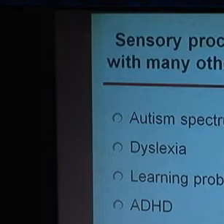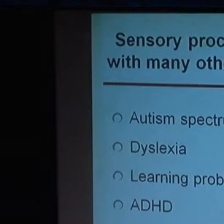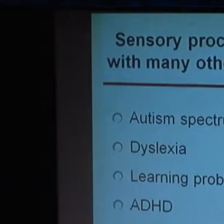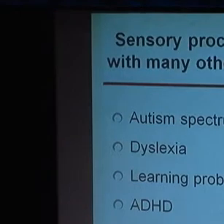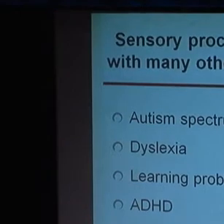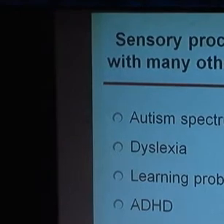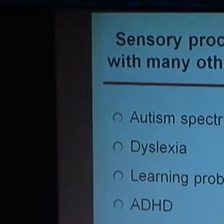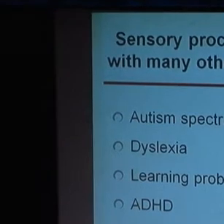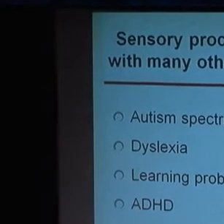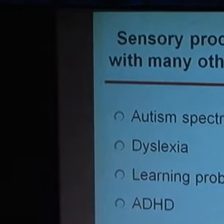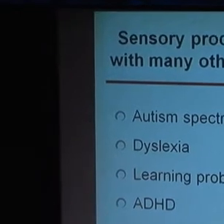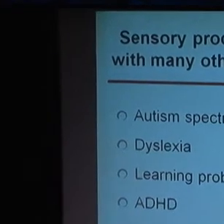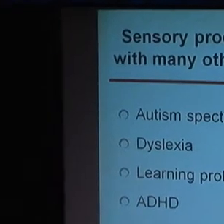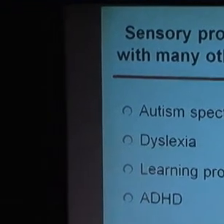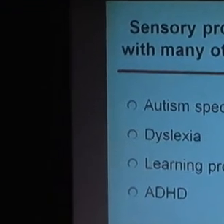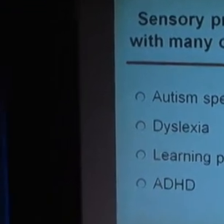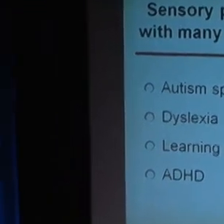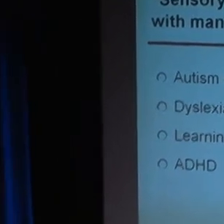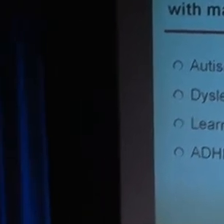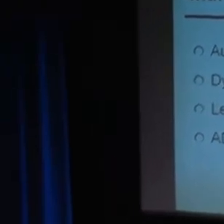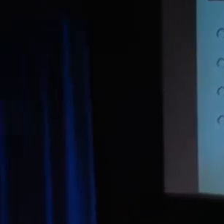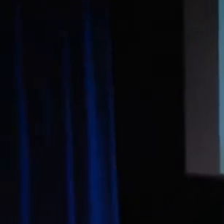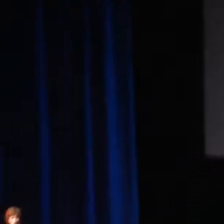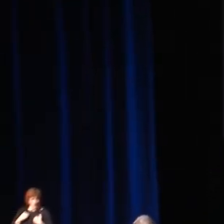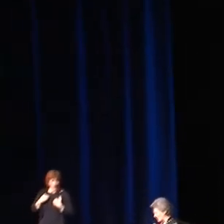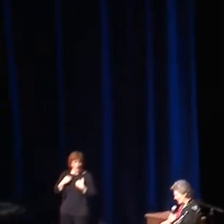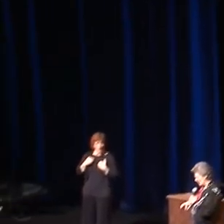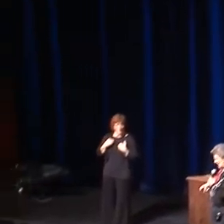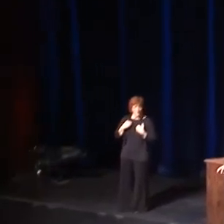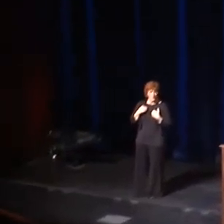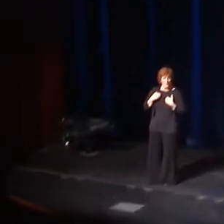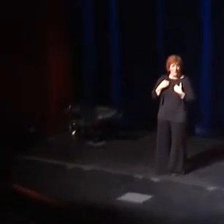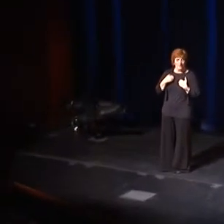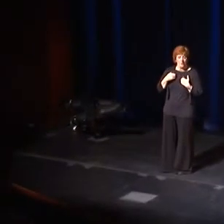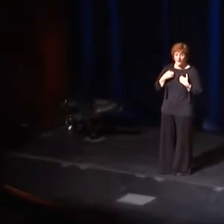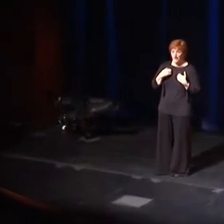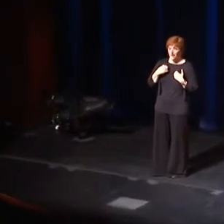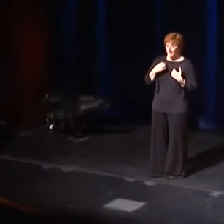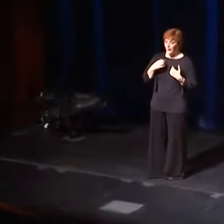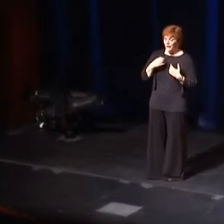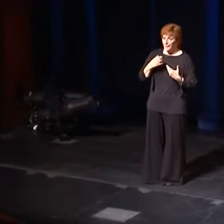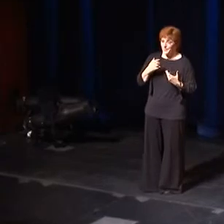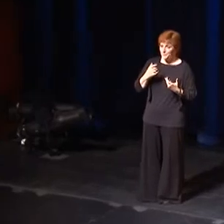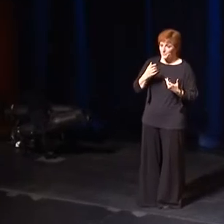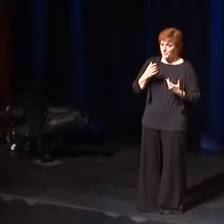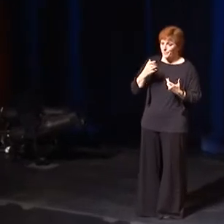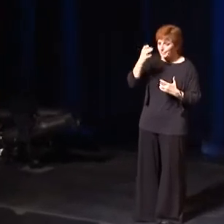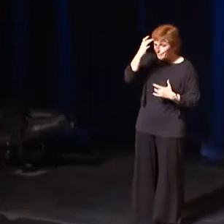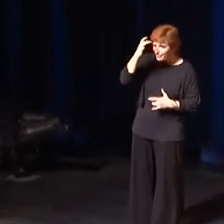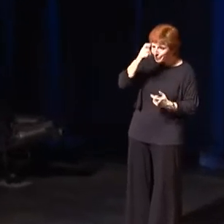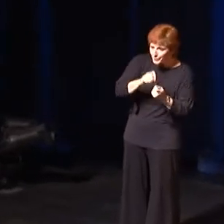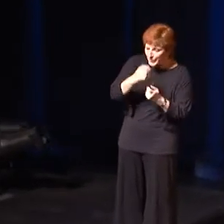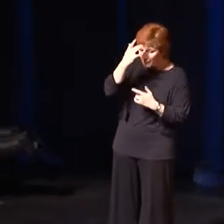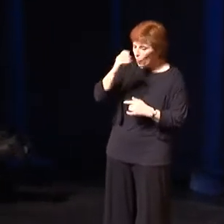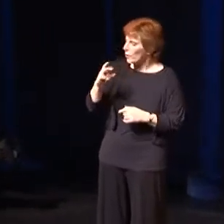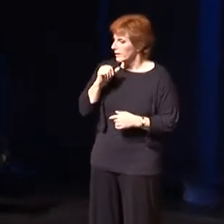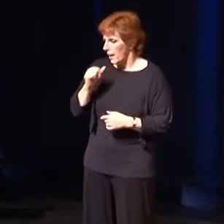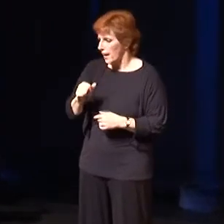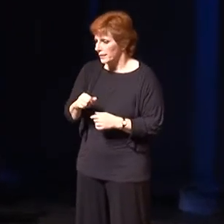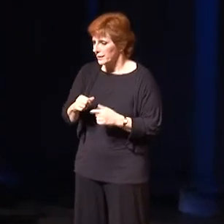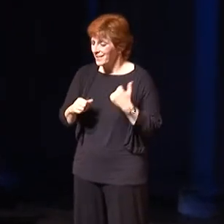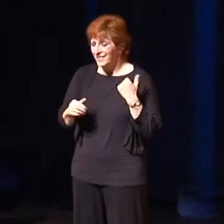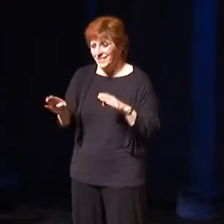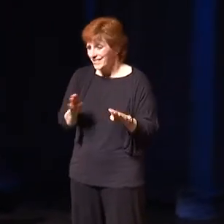don't have tuberculosis, or you have hepatitis or you don't have it. And they basically are behavioral